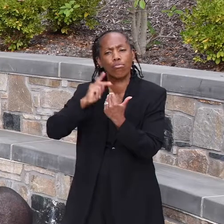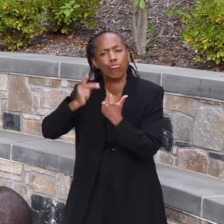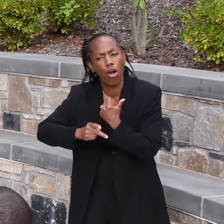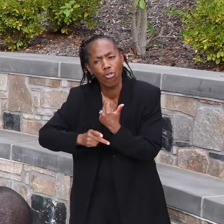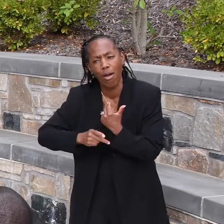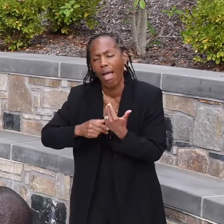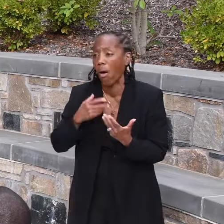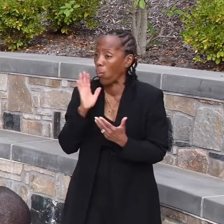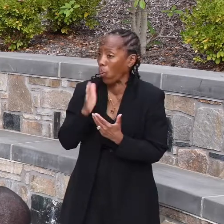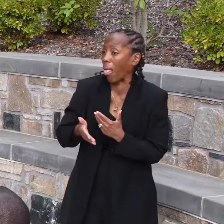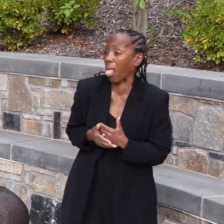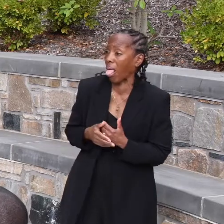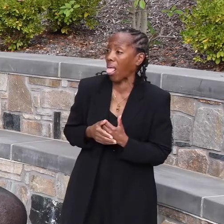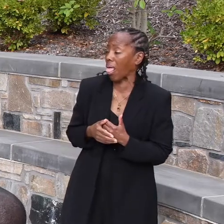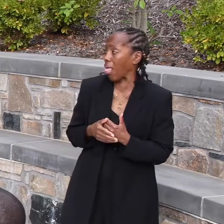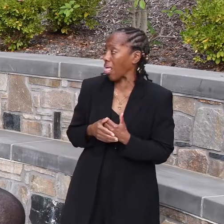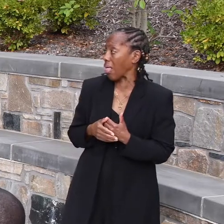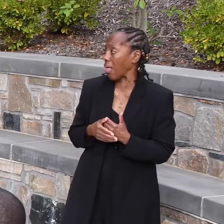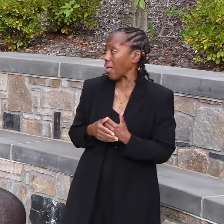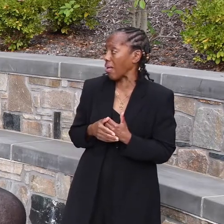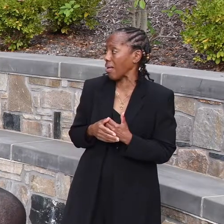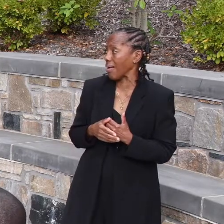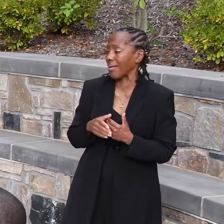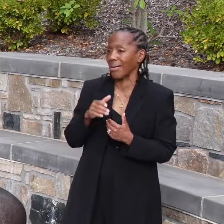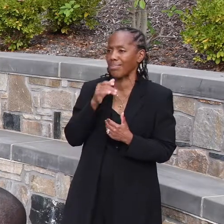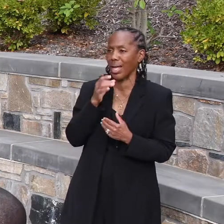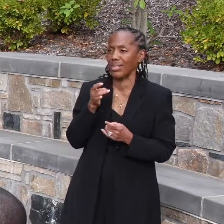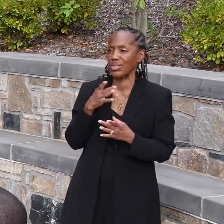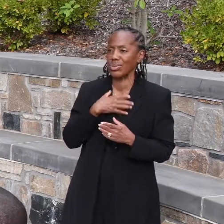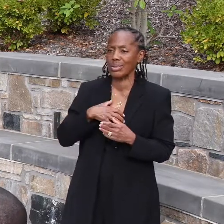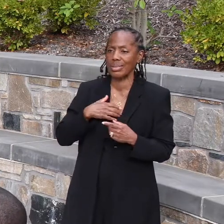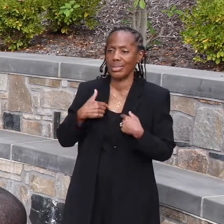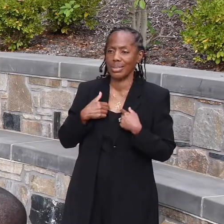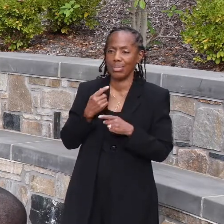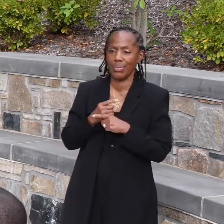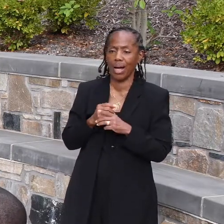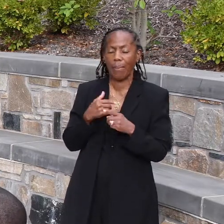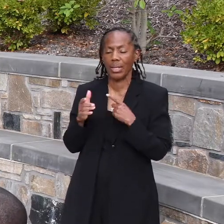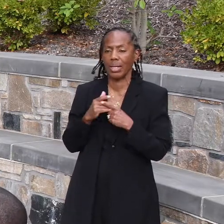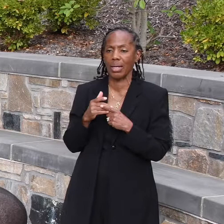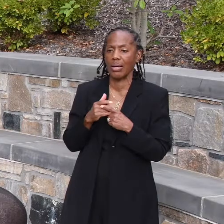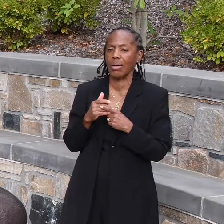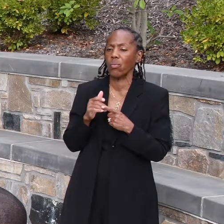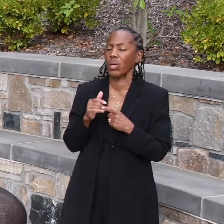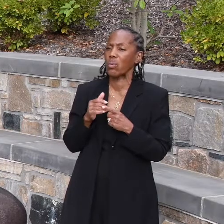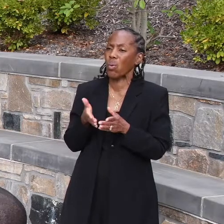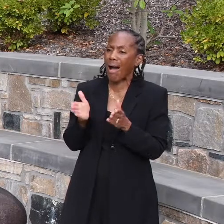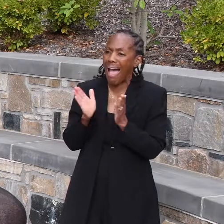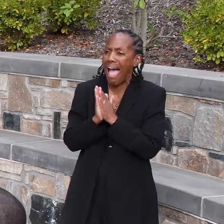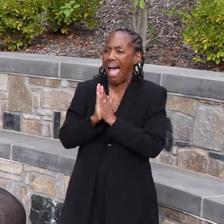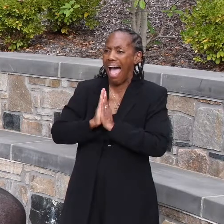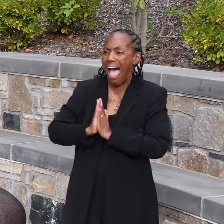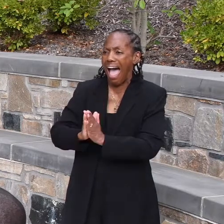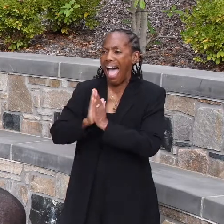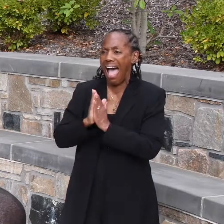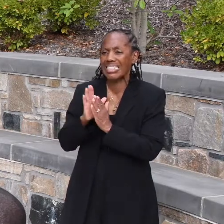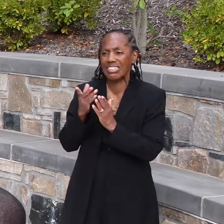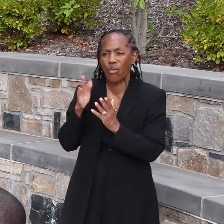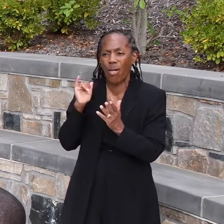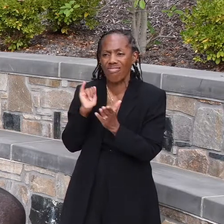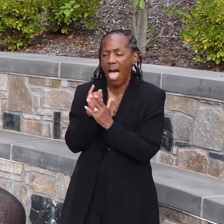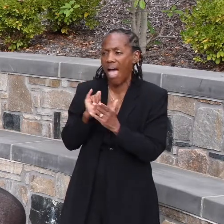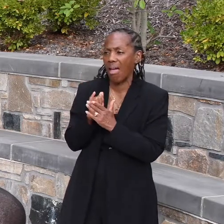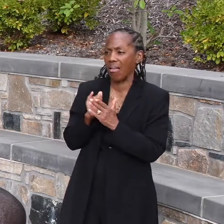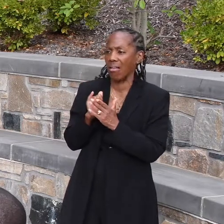be, well, we're not too obnoxious, right? But press for them. So this is a step forward that